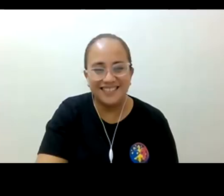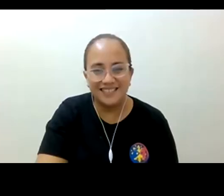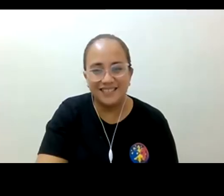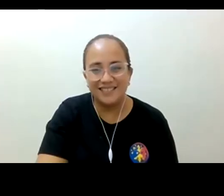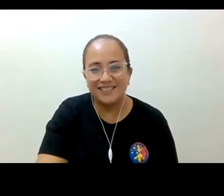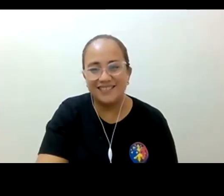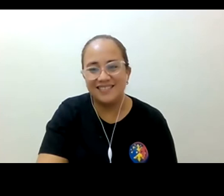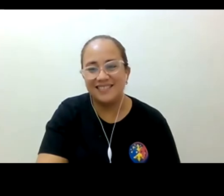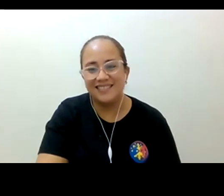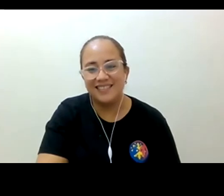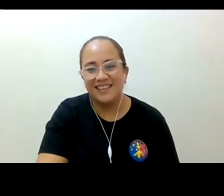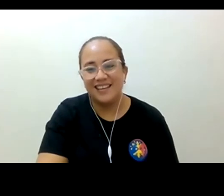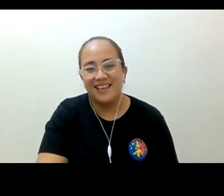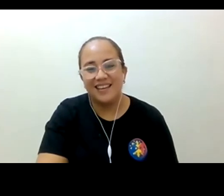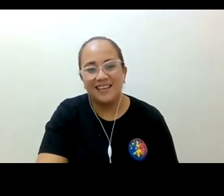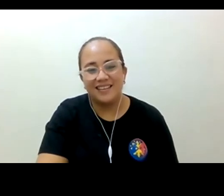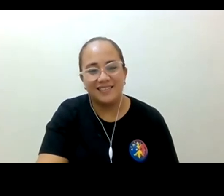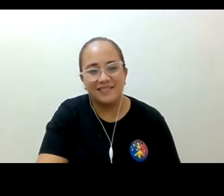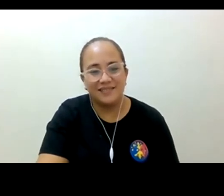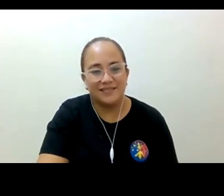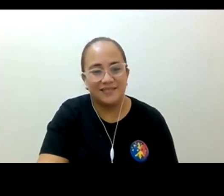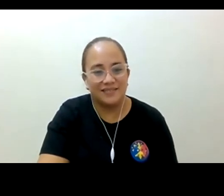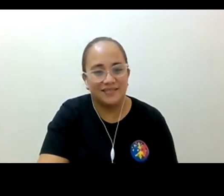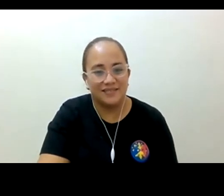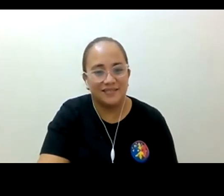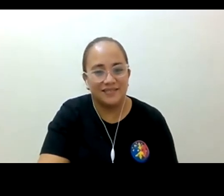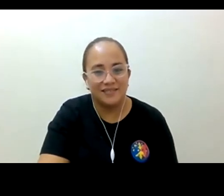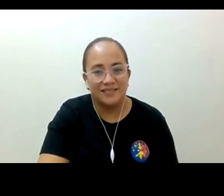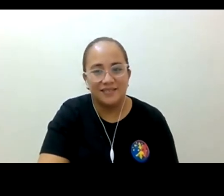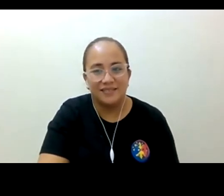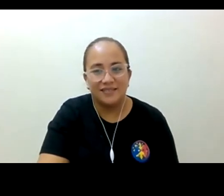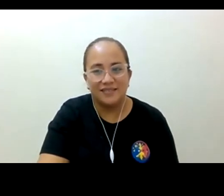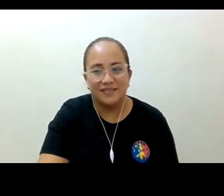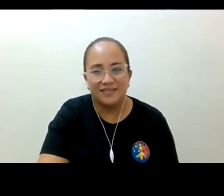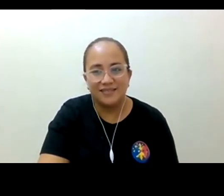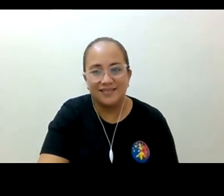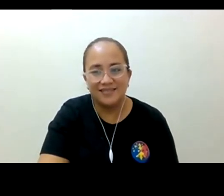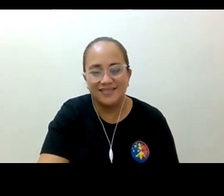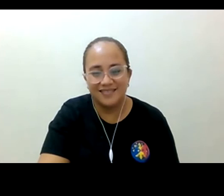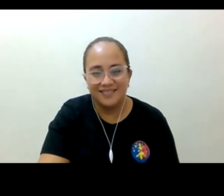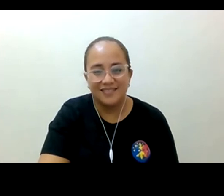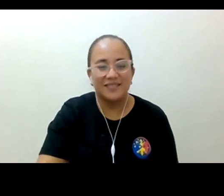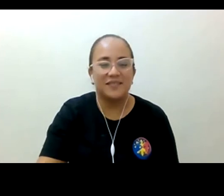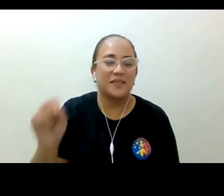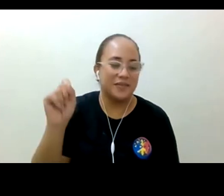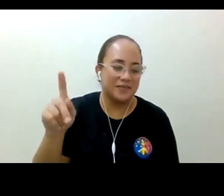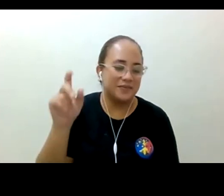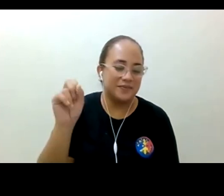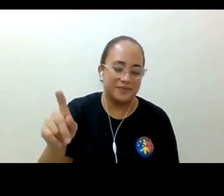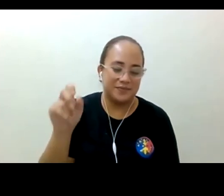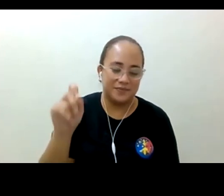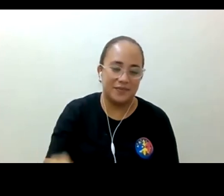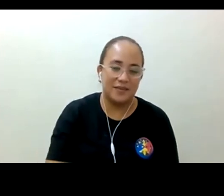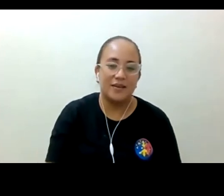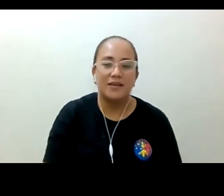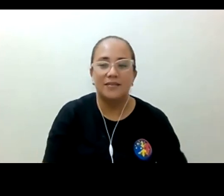Uh, Jasmine saying, or Peebs is saying, Nat has all the files. He's not here. Okay. So what about the